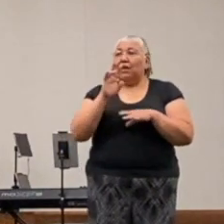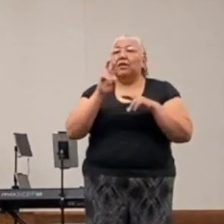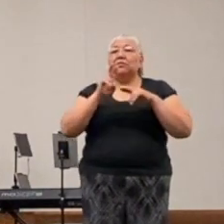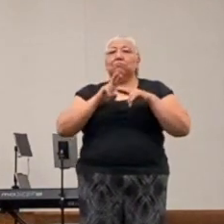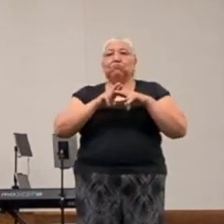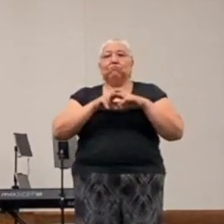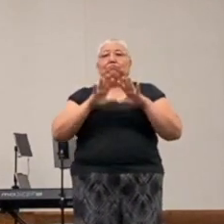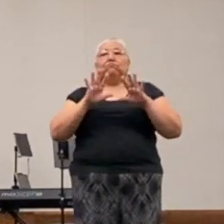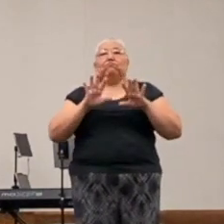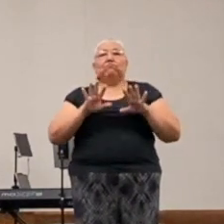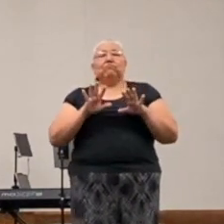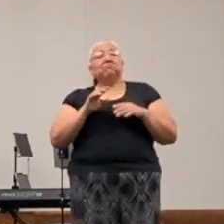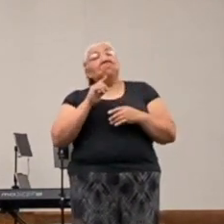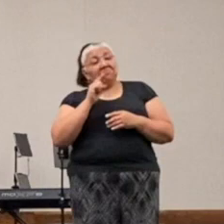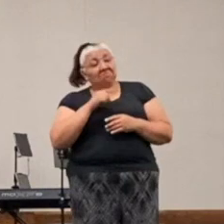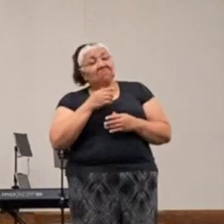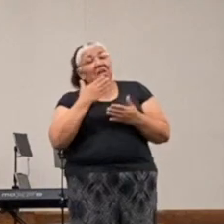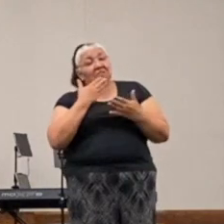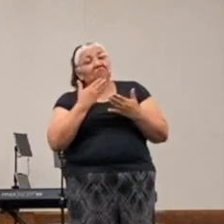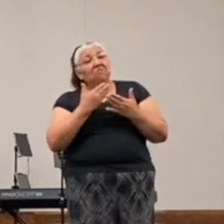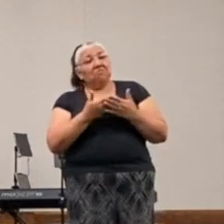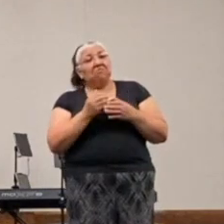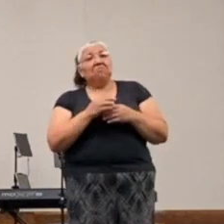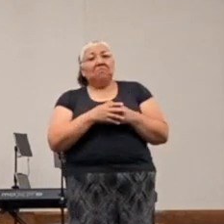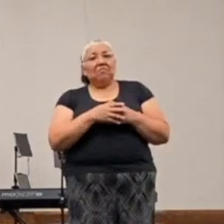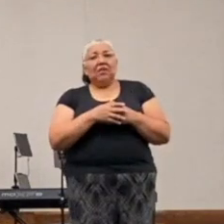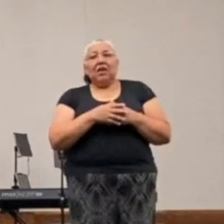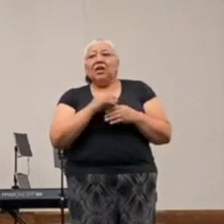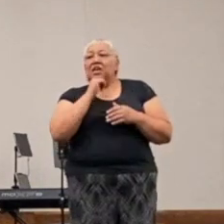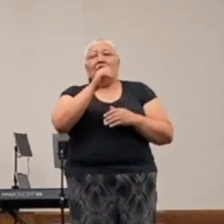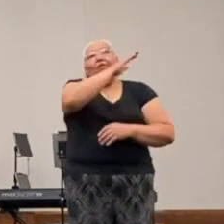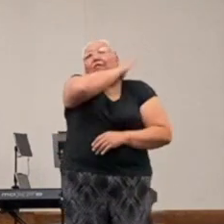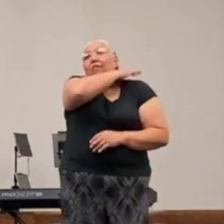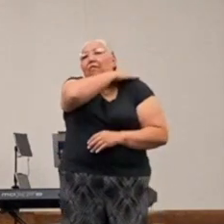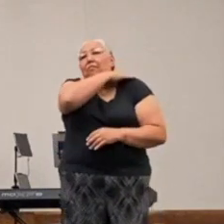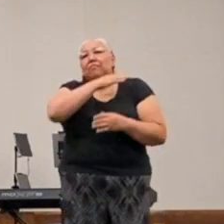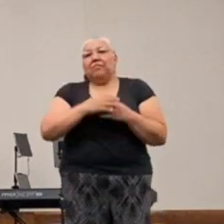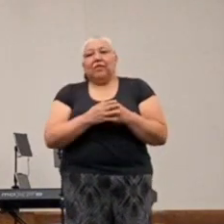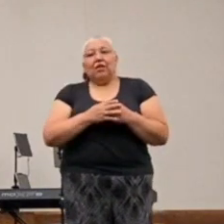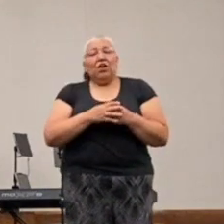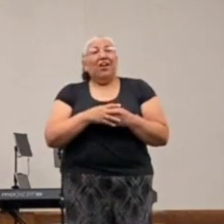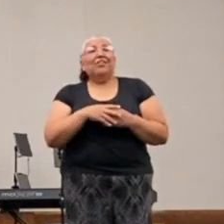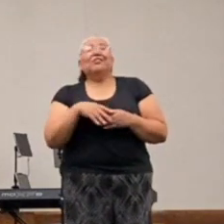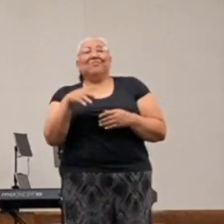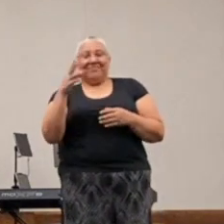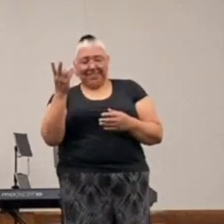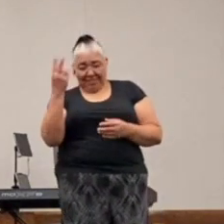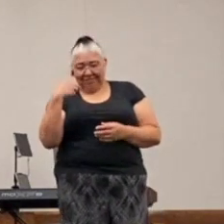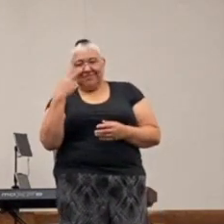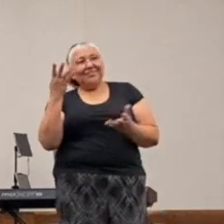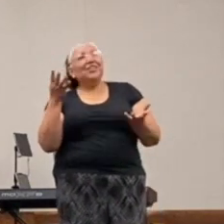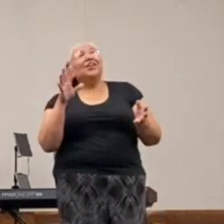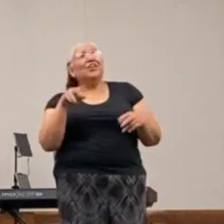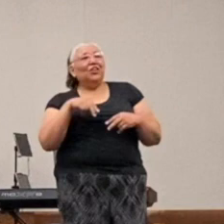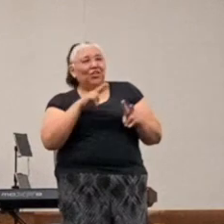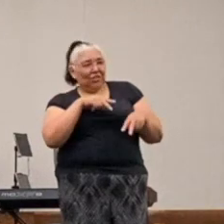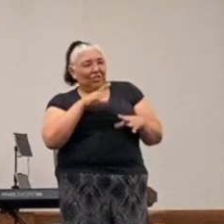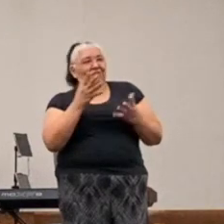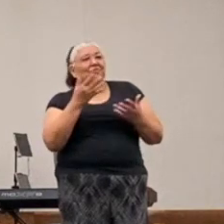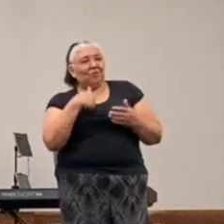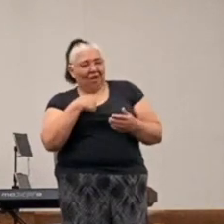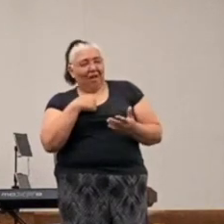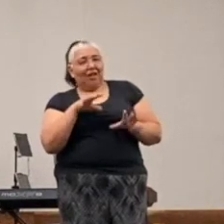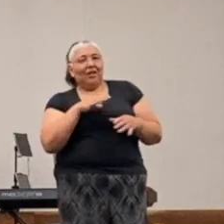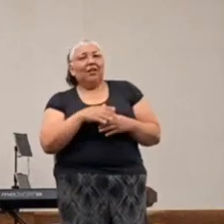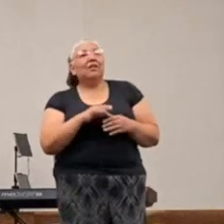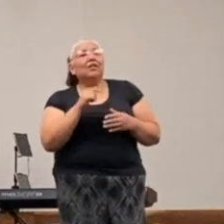like, well, that's very good. He didn't pat himself on the back like, we're not dead. No, he says, that